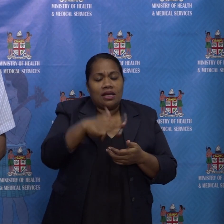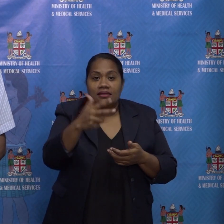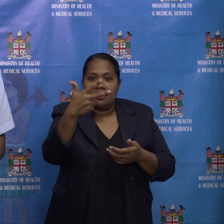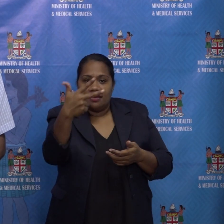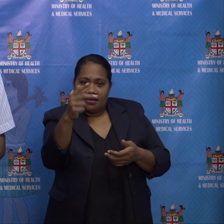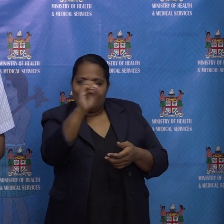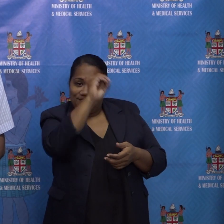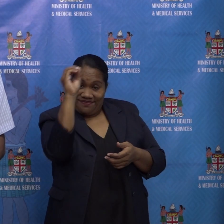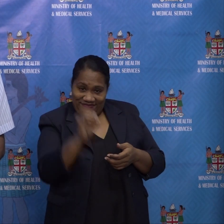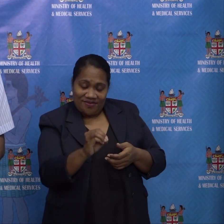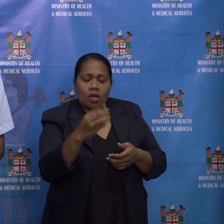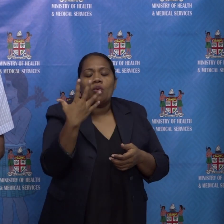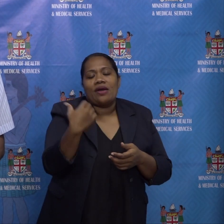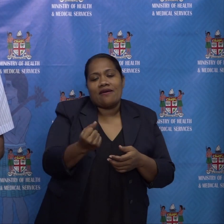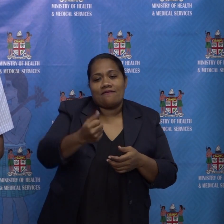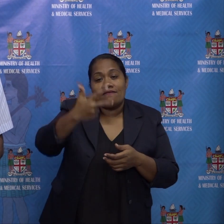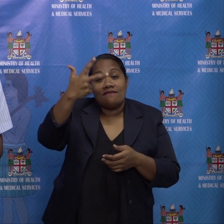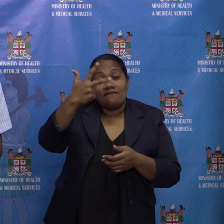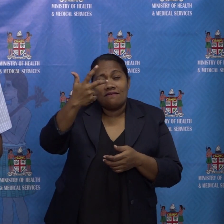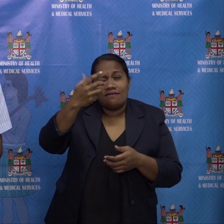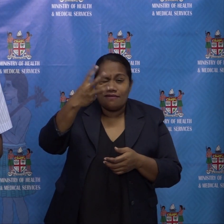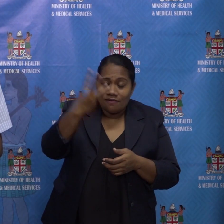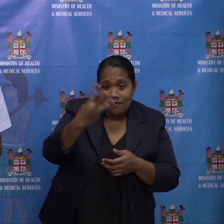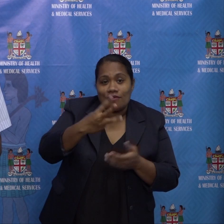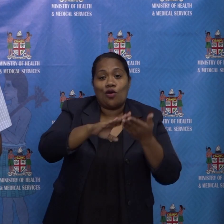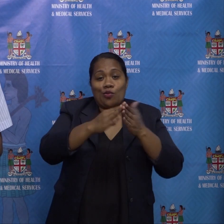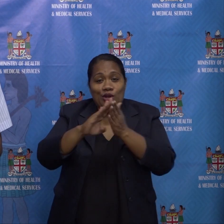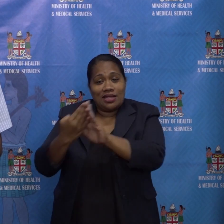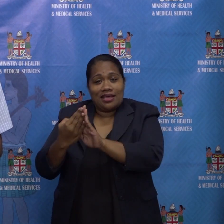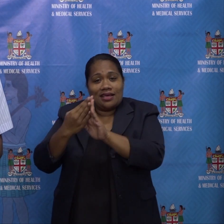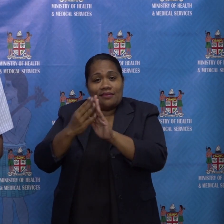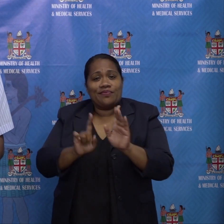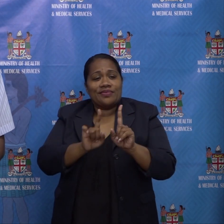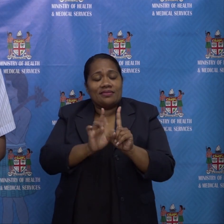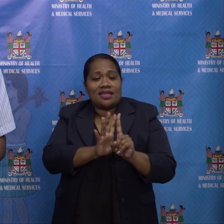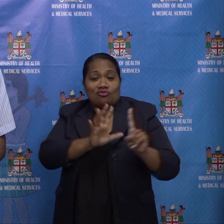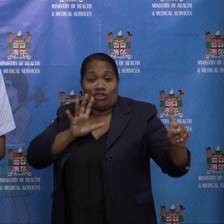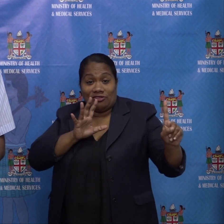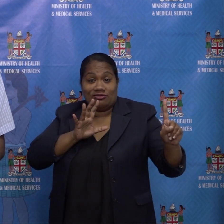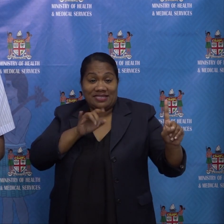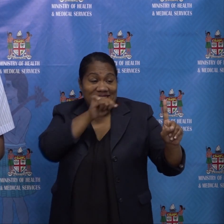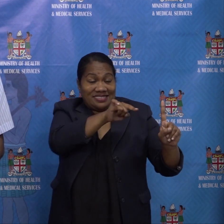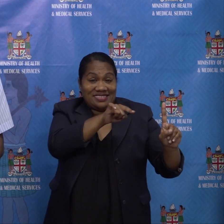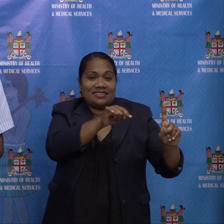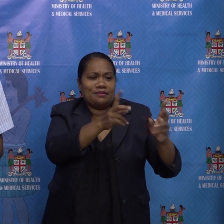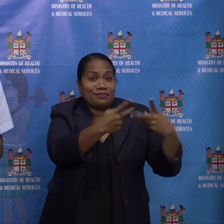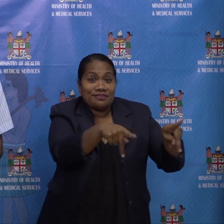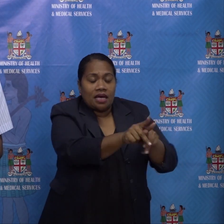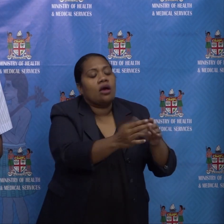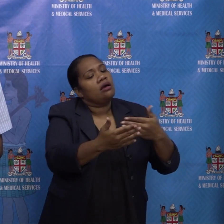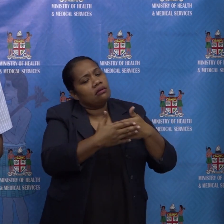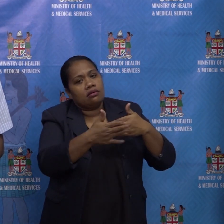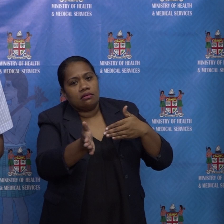We have the 13 community isolation facilities that remain open and